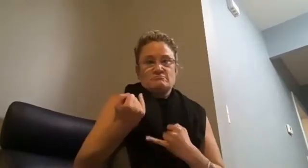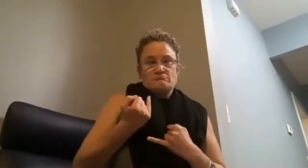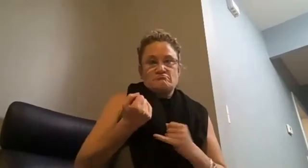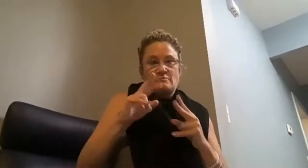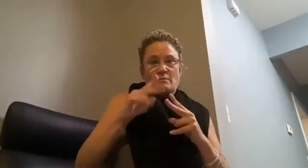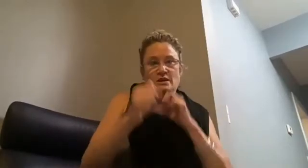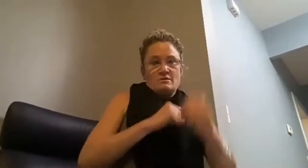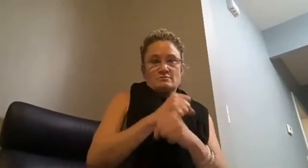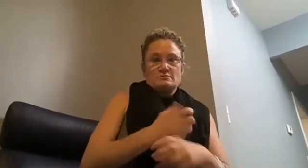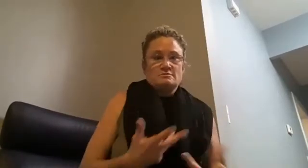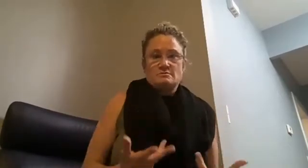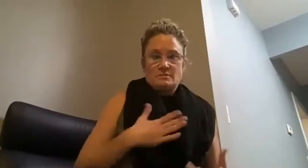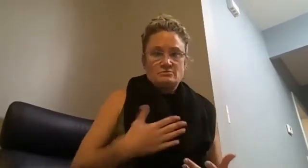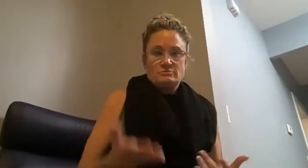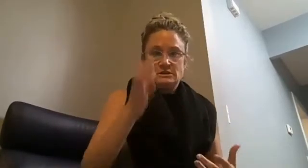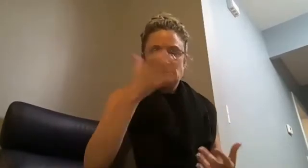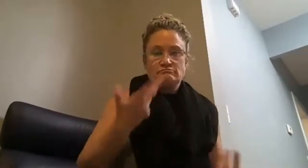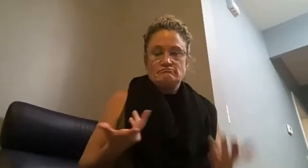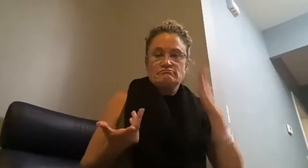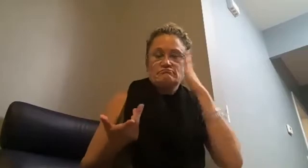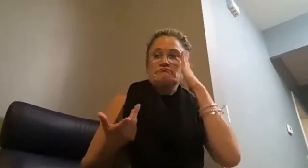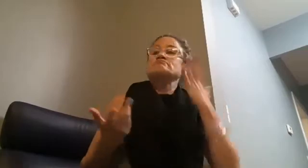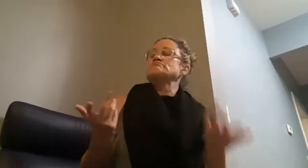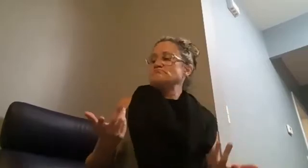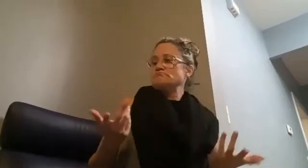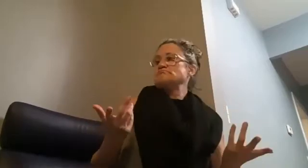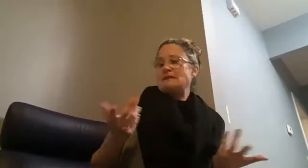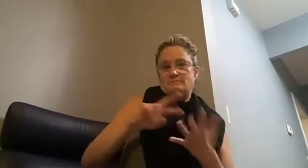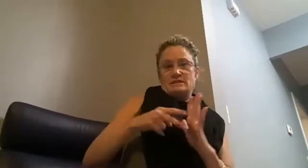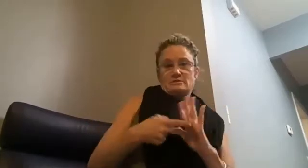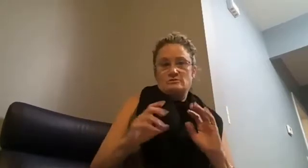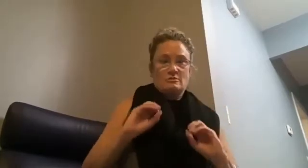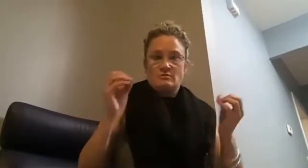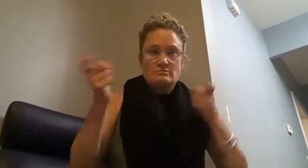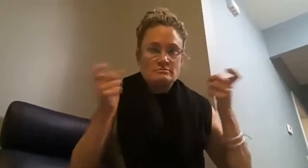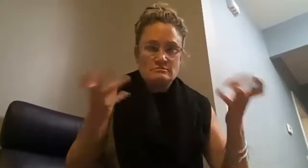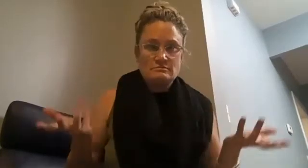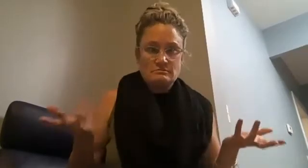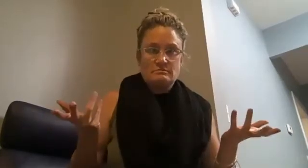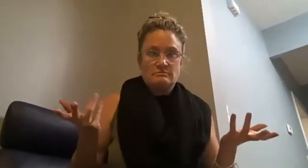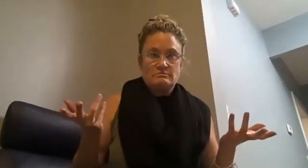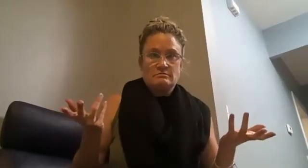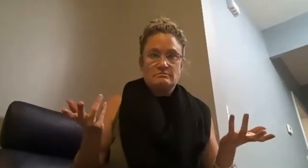longer, but that's all I'm aware of. And he said, that is a form of powerlessness when all of your best moves and all of your best